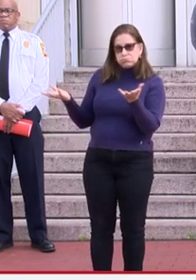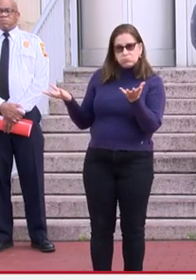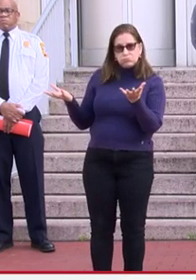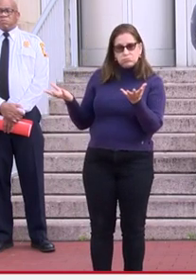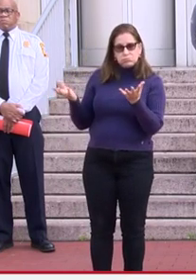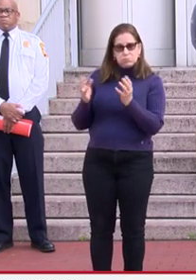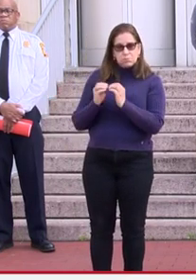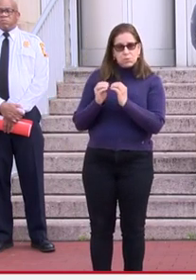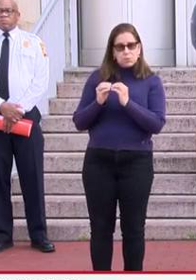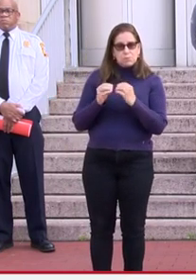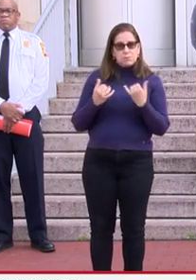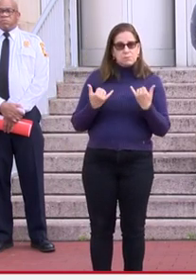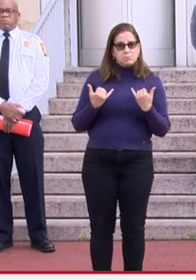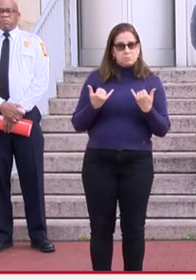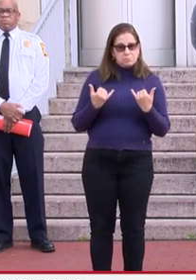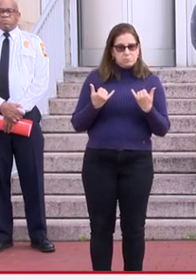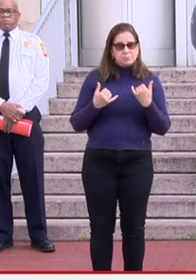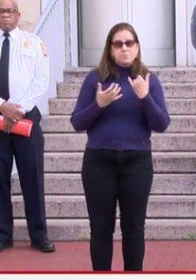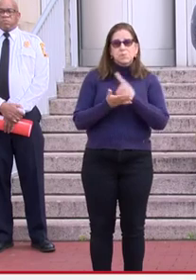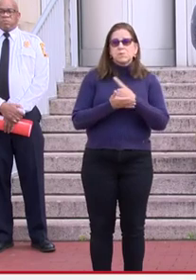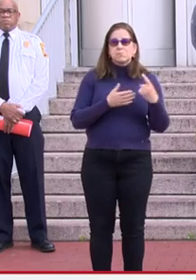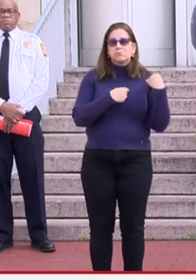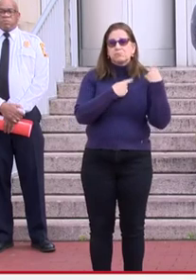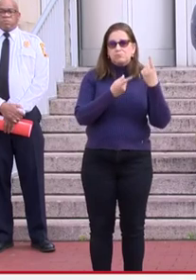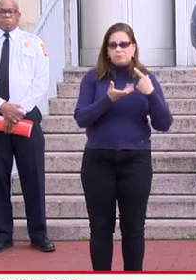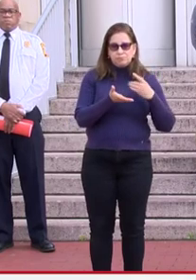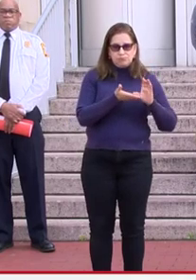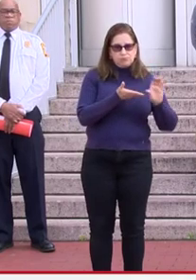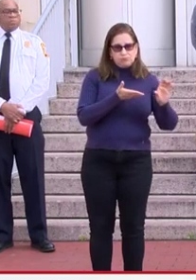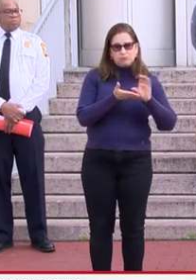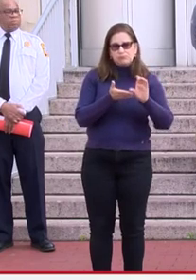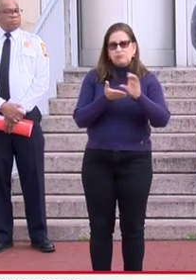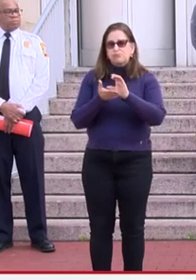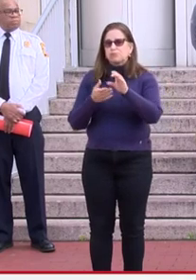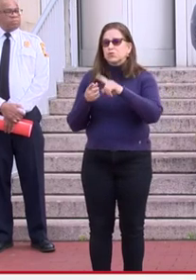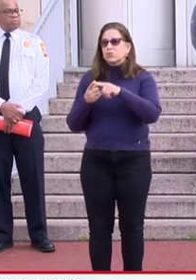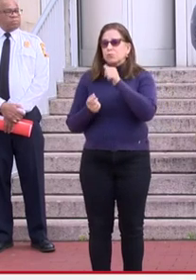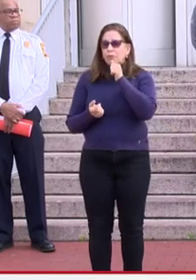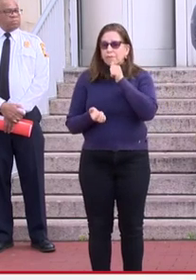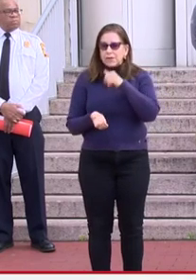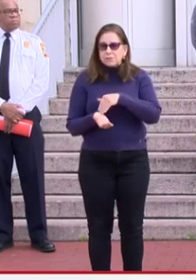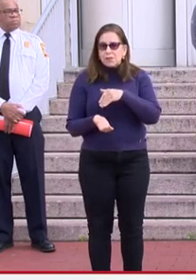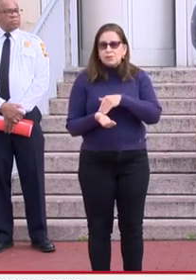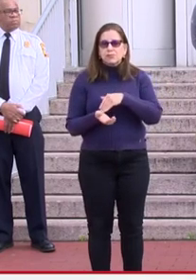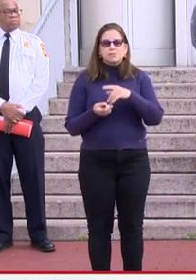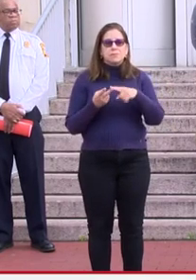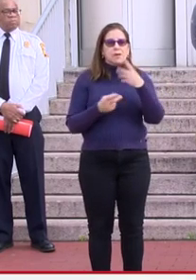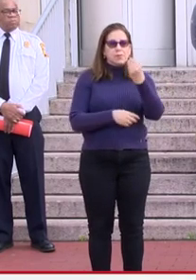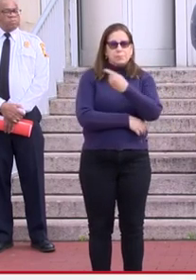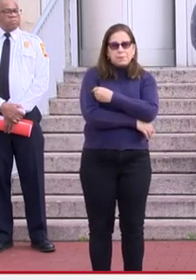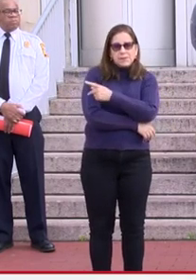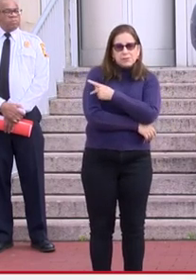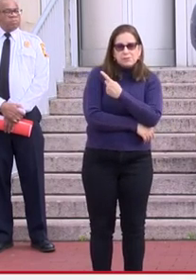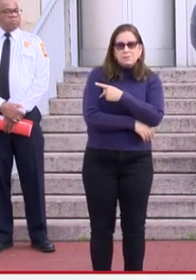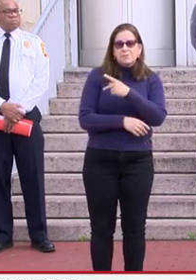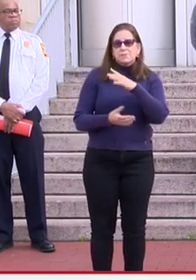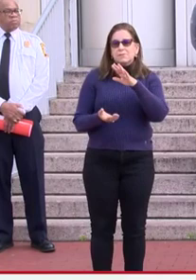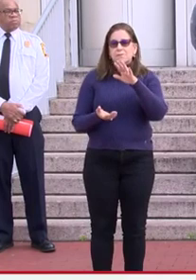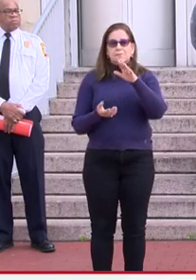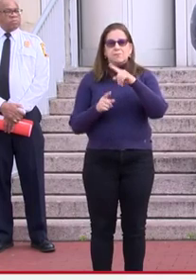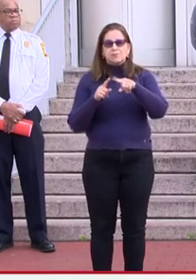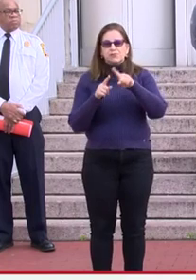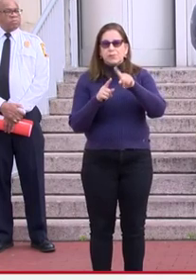an allocation to some of our private providers and outpatient providers of surgical masks out of that Strategic National